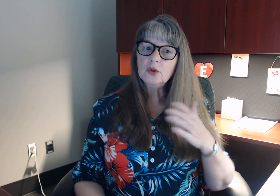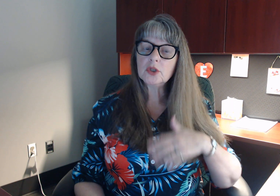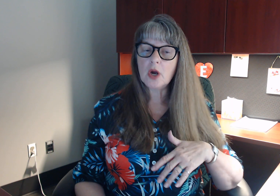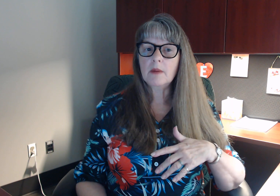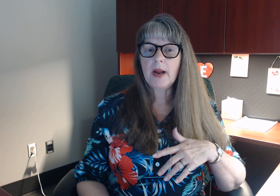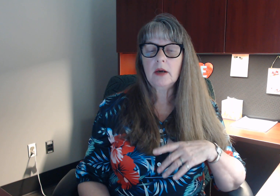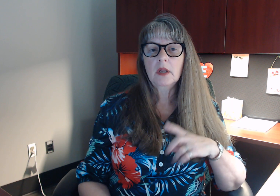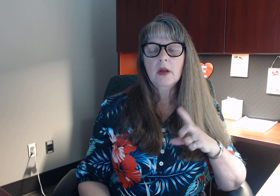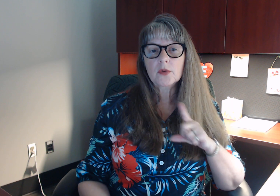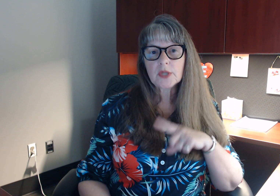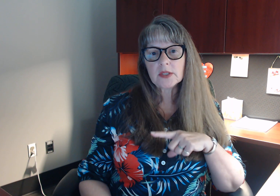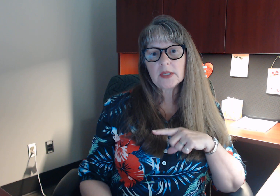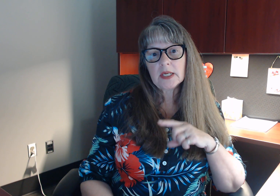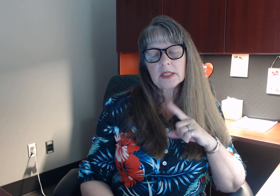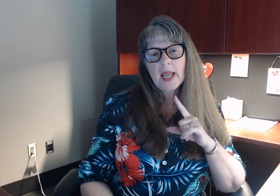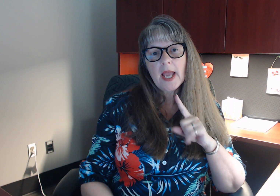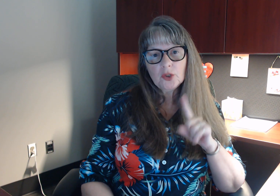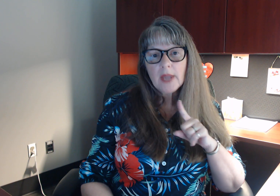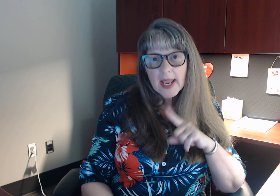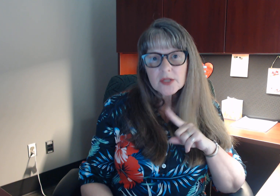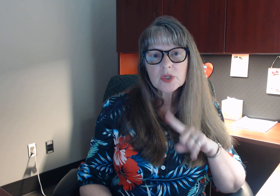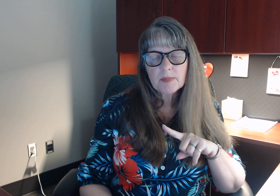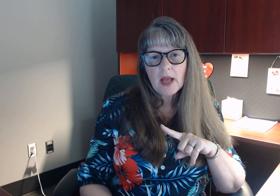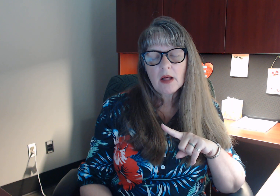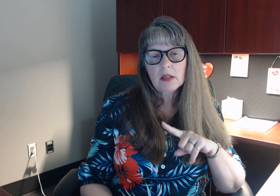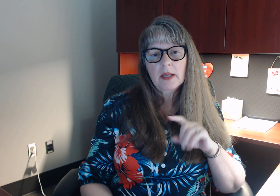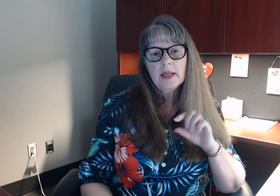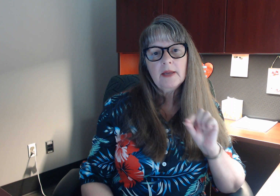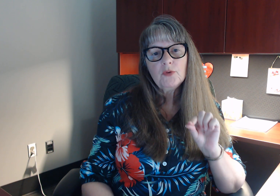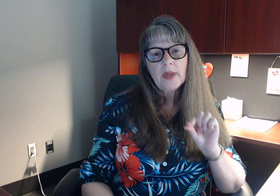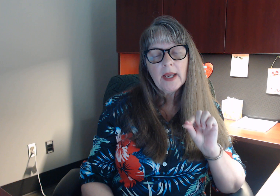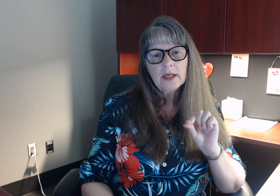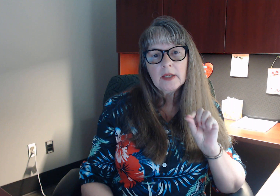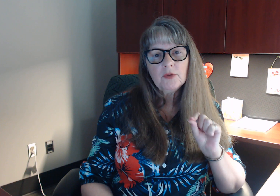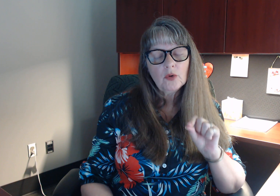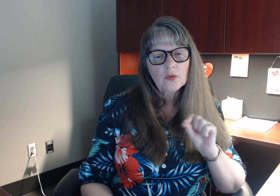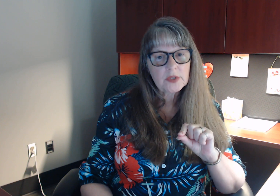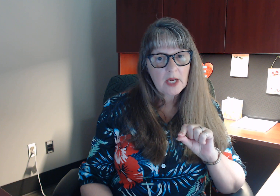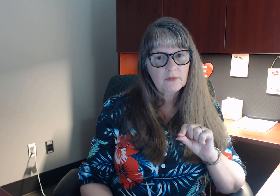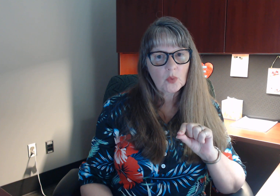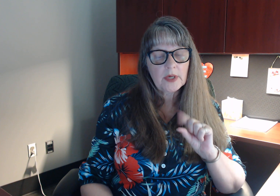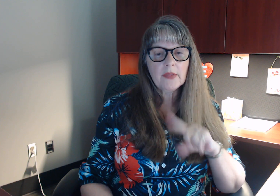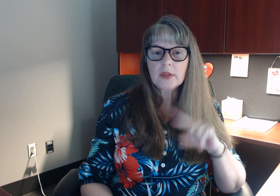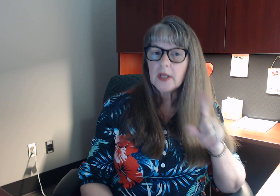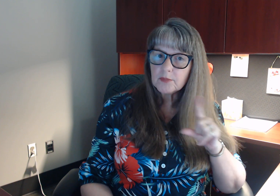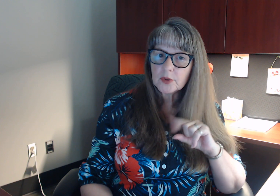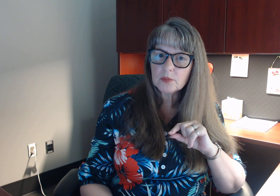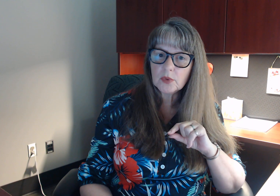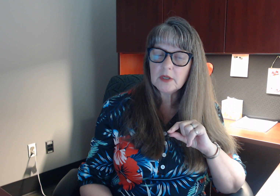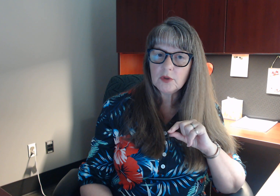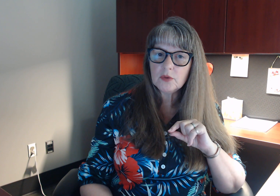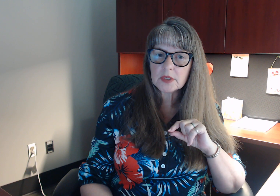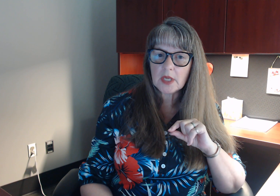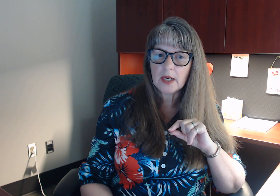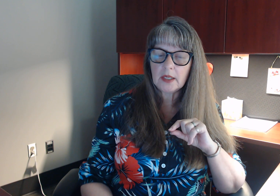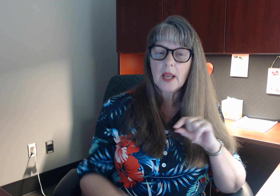talk about those kinds of things. And you can spell if you don't know the sign for it. And then the deaf person will give you the sign. But